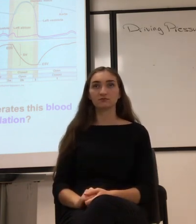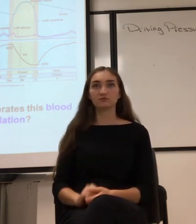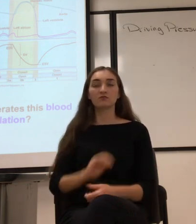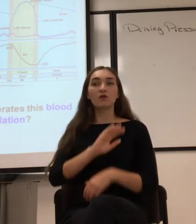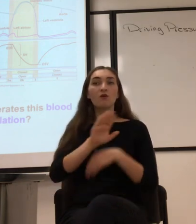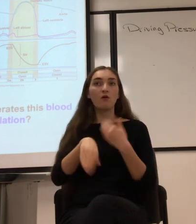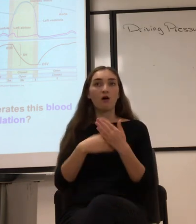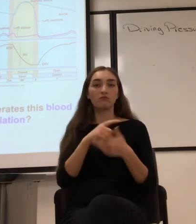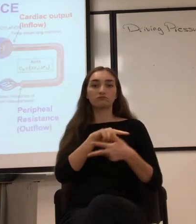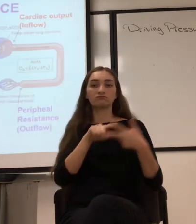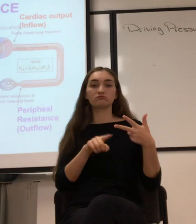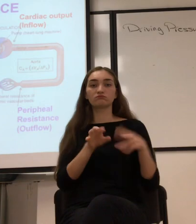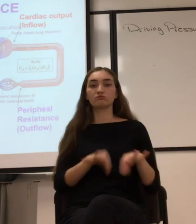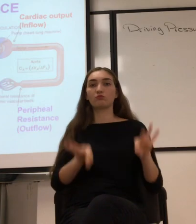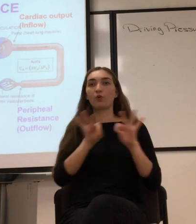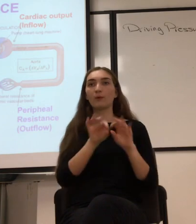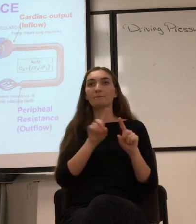reasons.